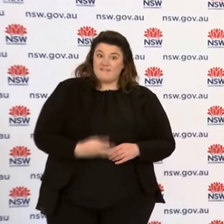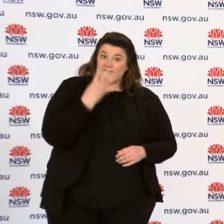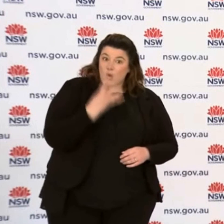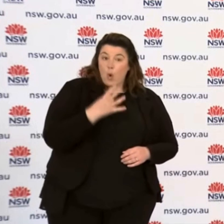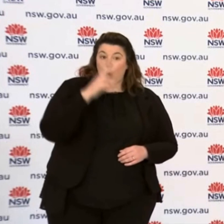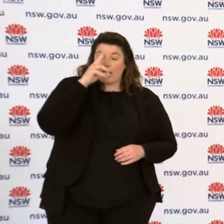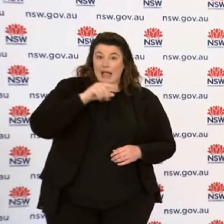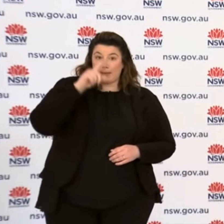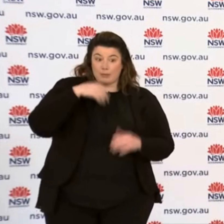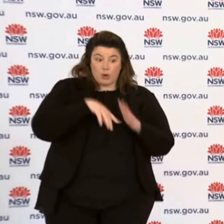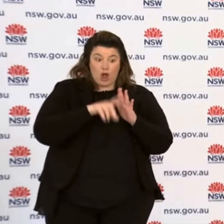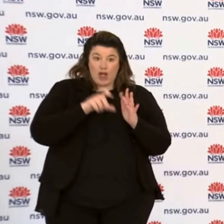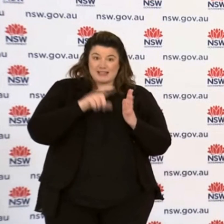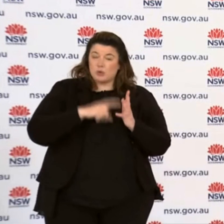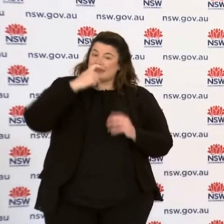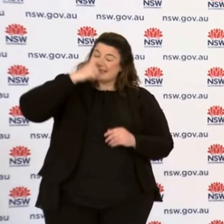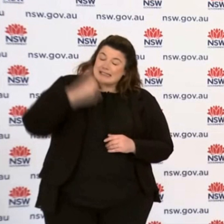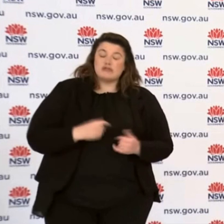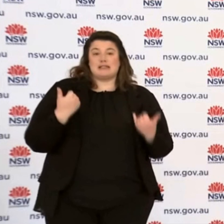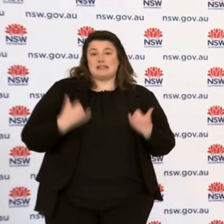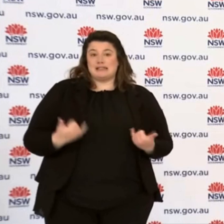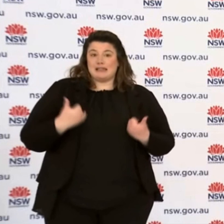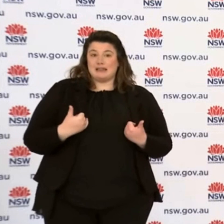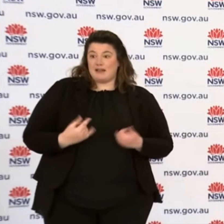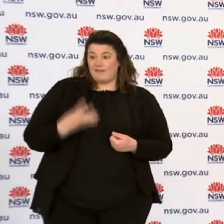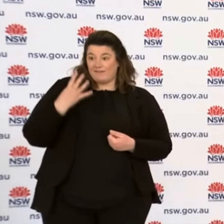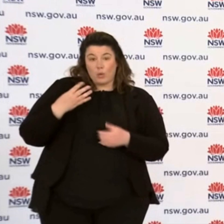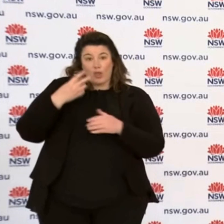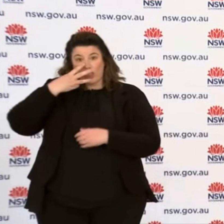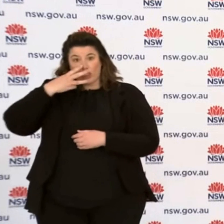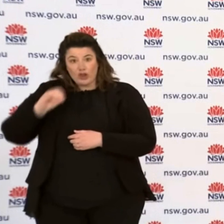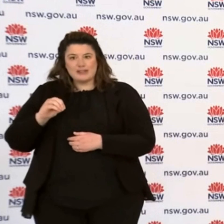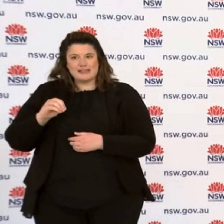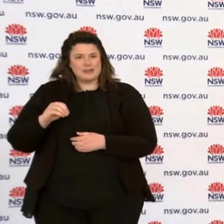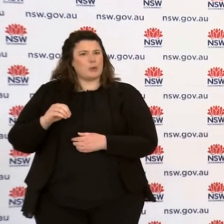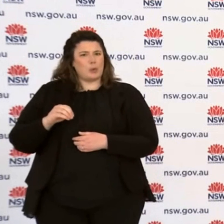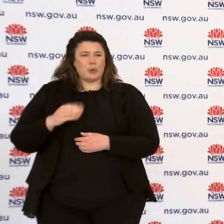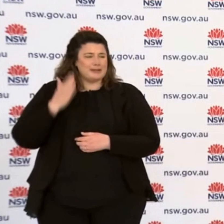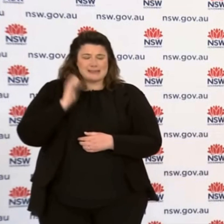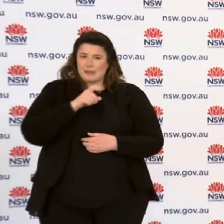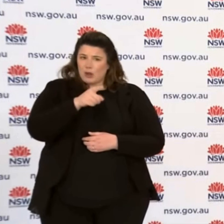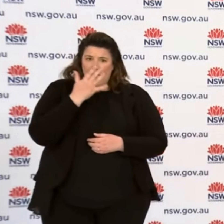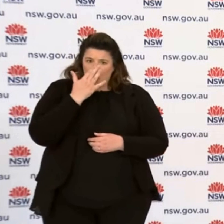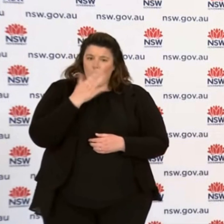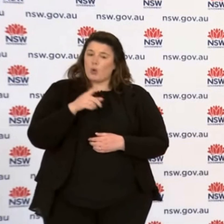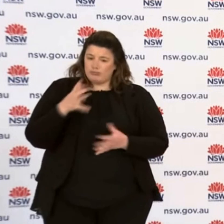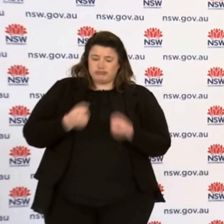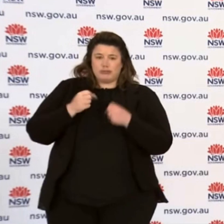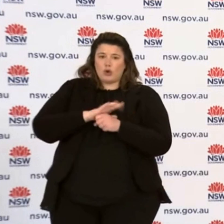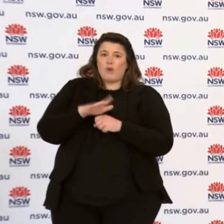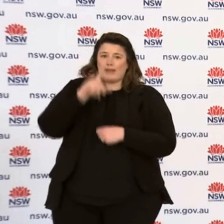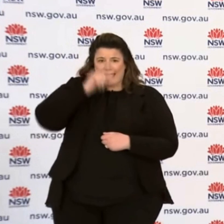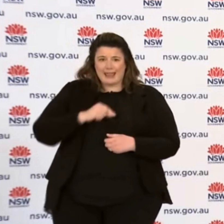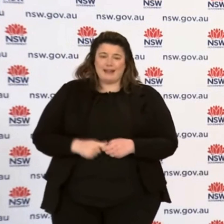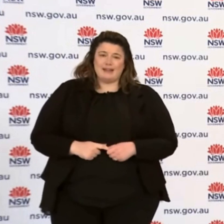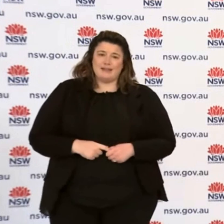20s in the intensive care unit and 4 in their 30s really does indicate that it can get to you too. But there's not only that, as